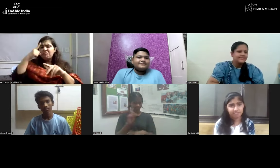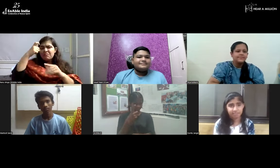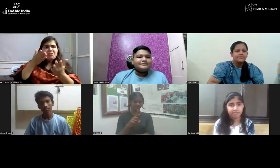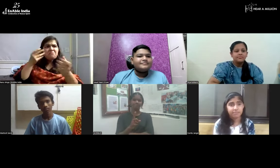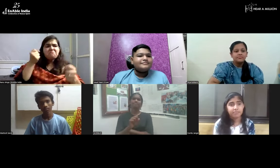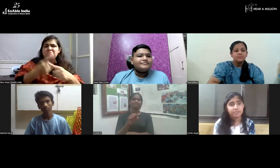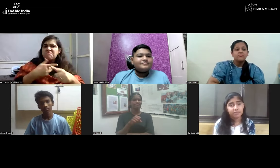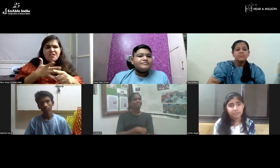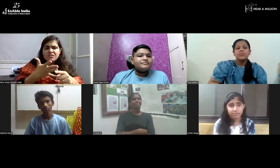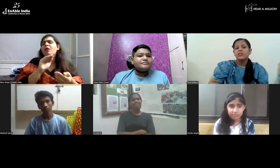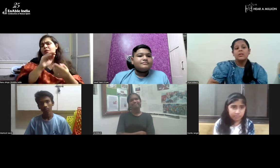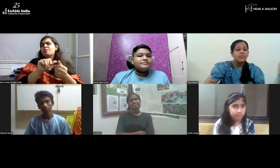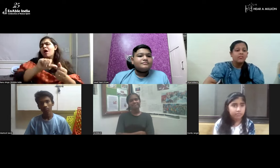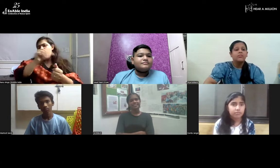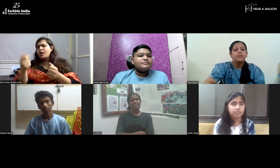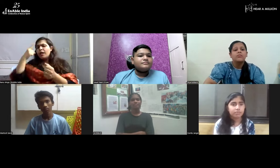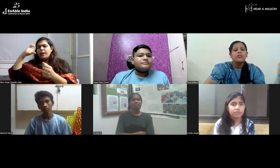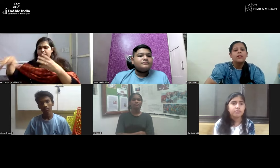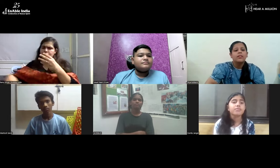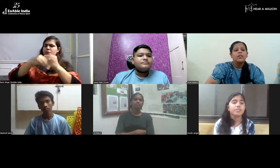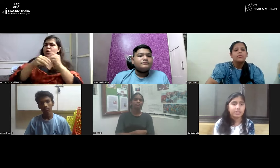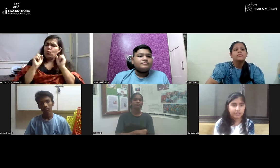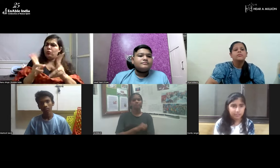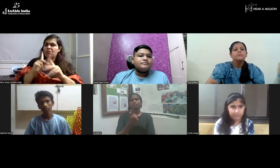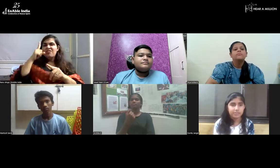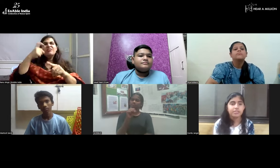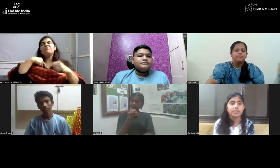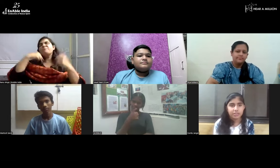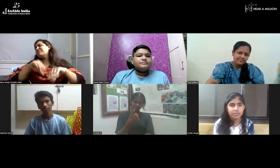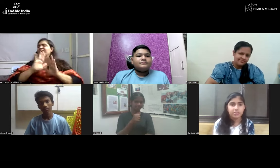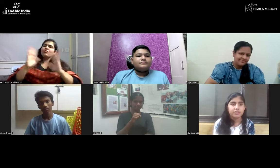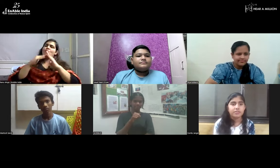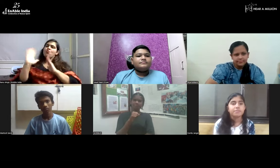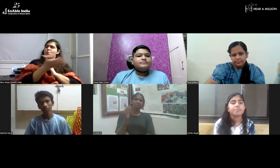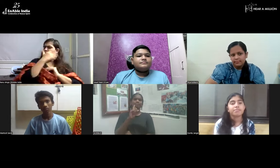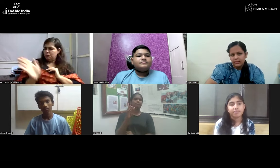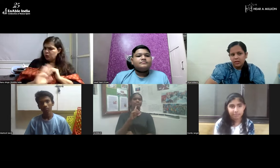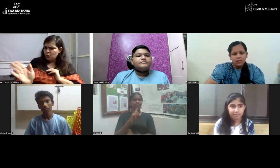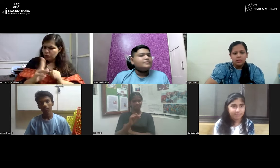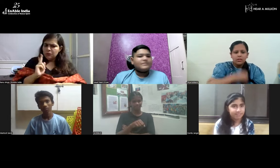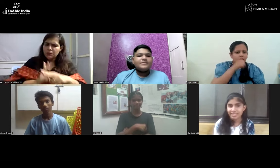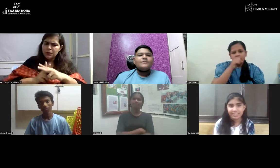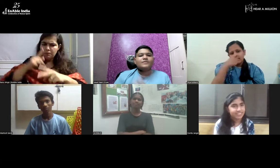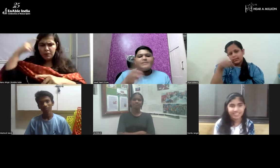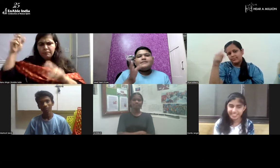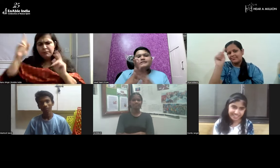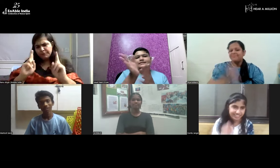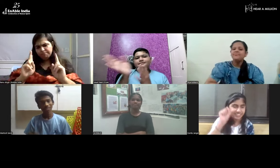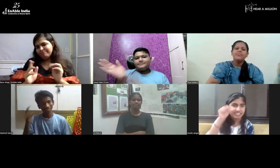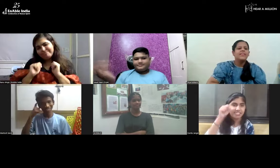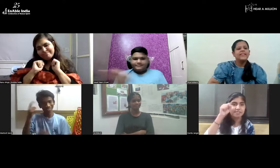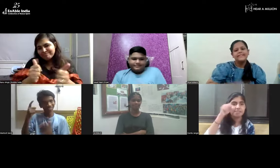Yes, this is a Okay, journey that good. I want to be successful and achieve that dream. Yes, it's very close to my heart. Yeah, hope to see you achieving